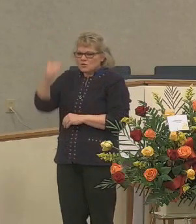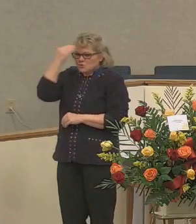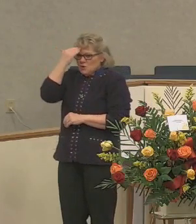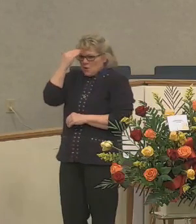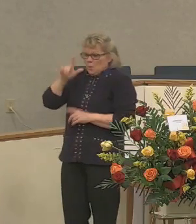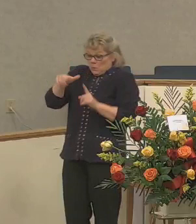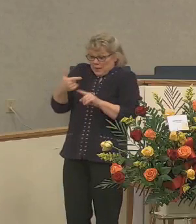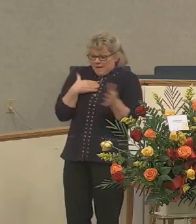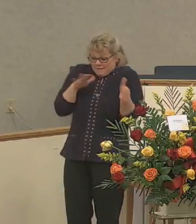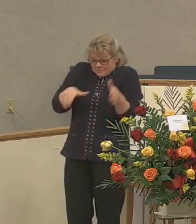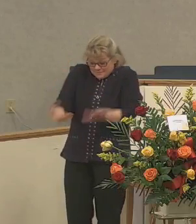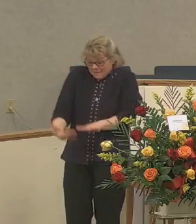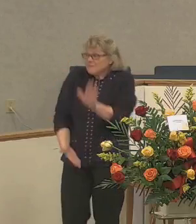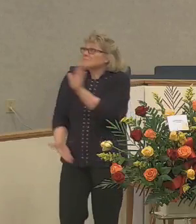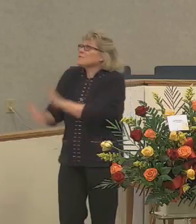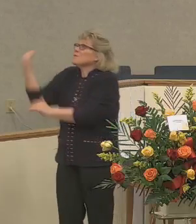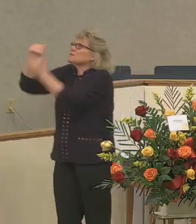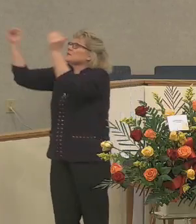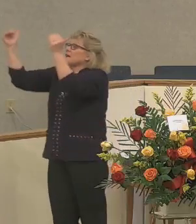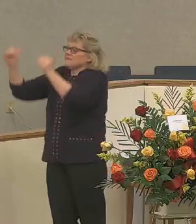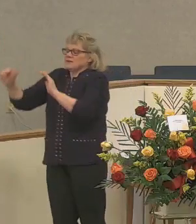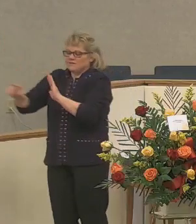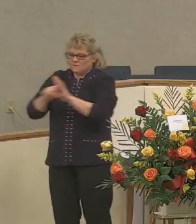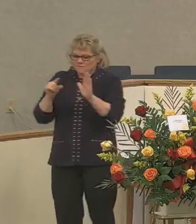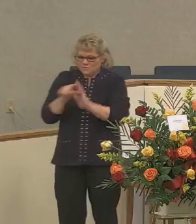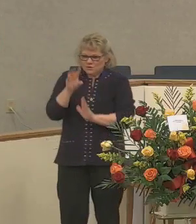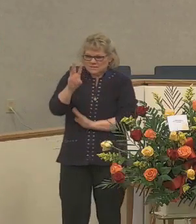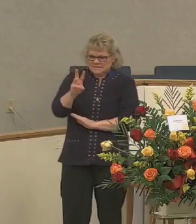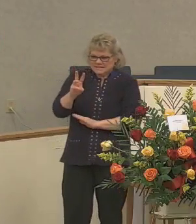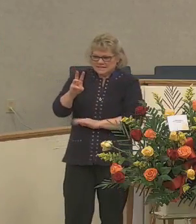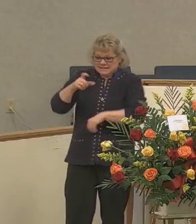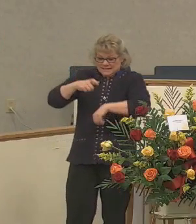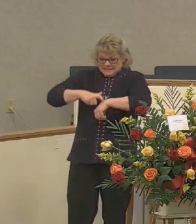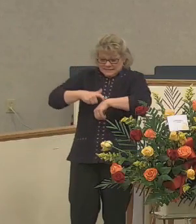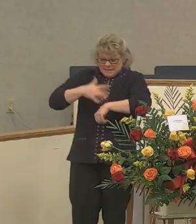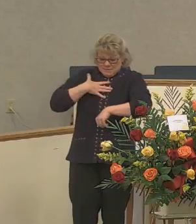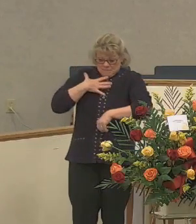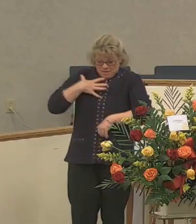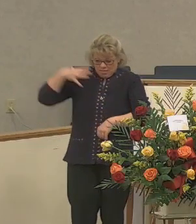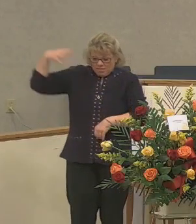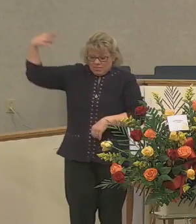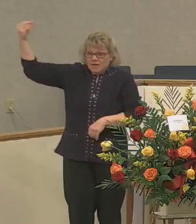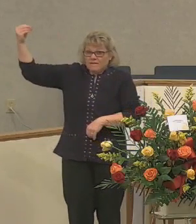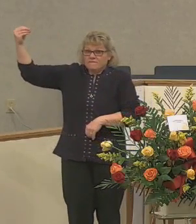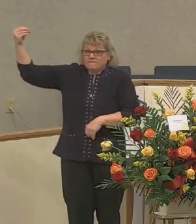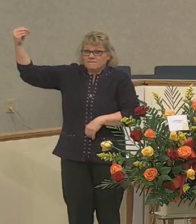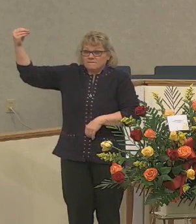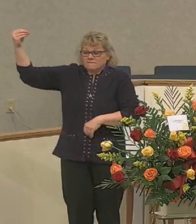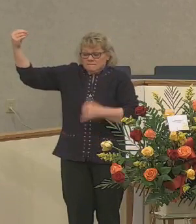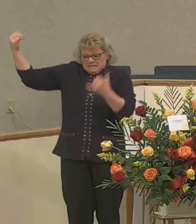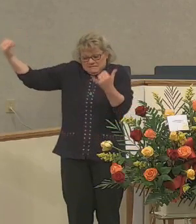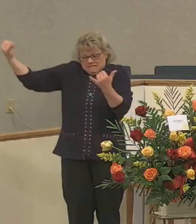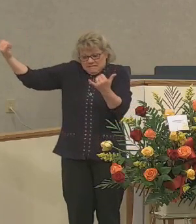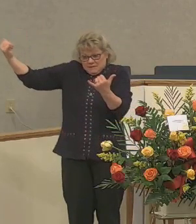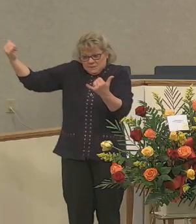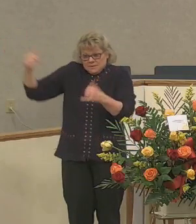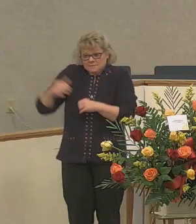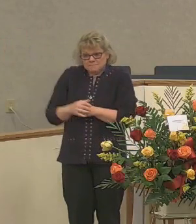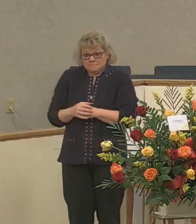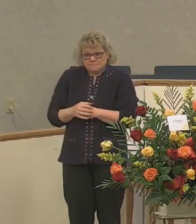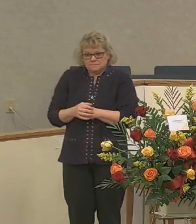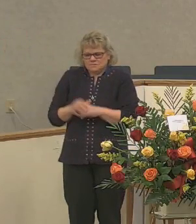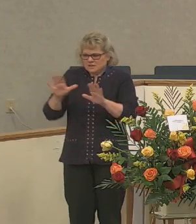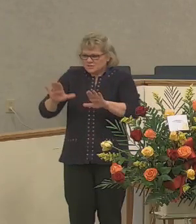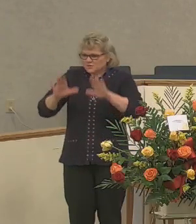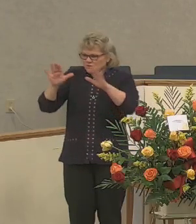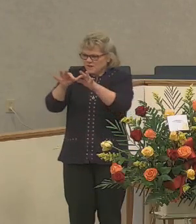you're going. Verse 6 goes on, the time of my departure is at hand. What a